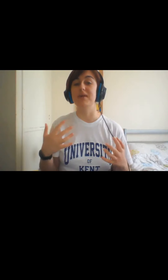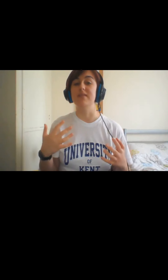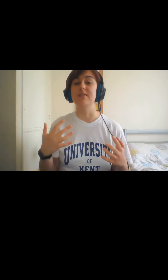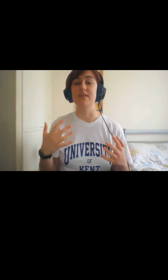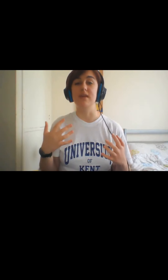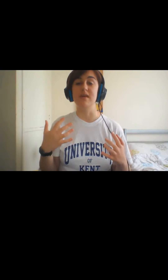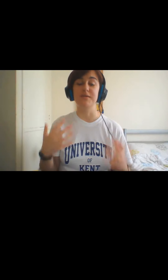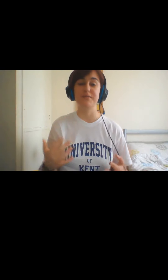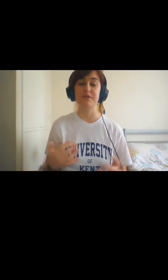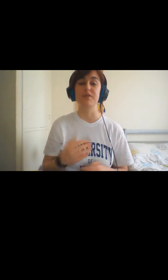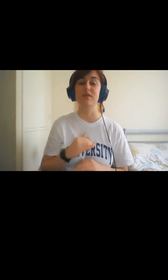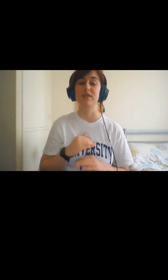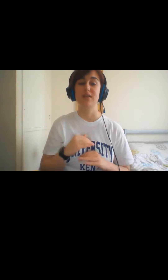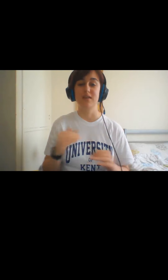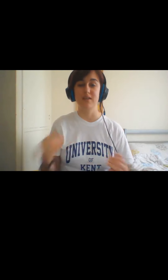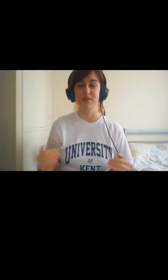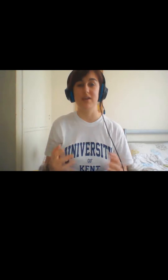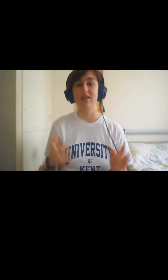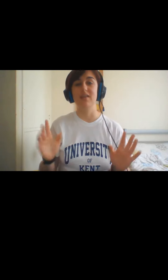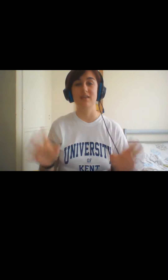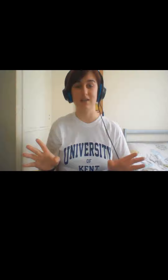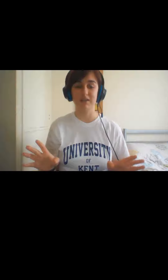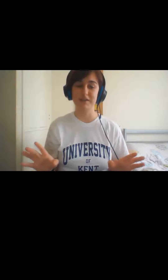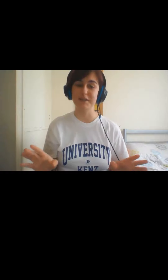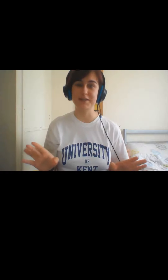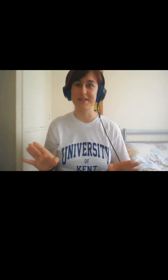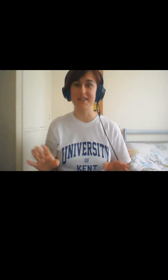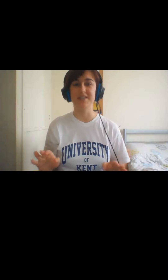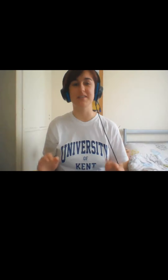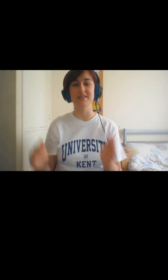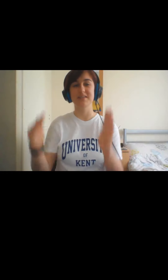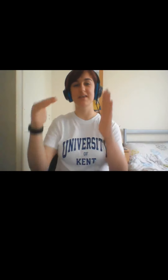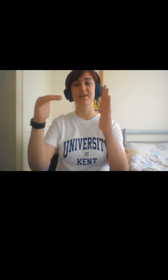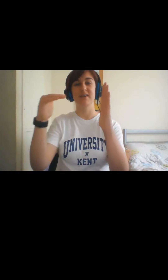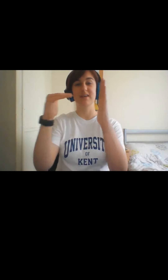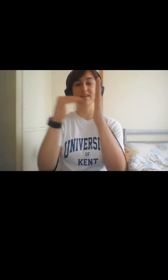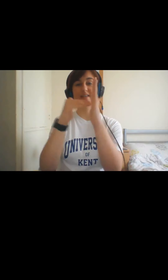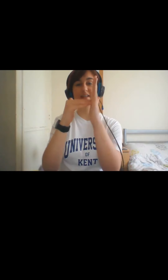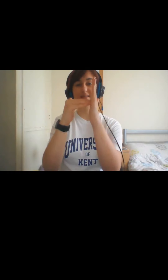is the full country. Thankfully, it's only 6 letters. So Z,